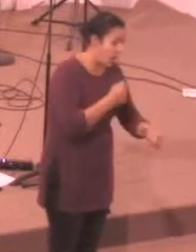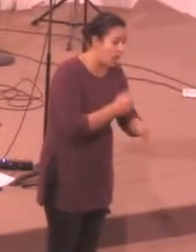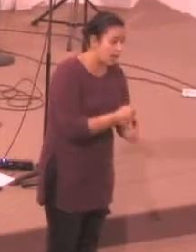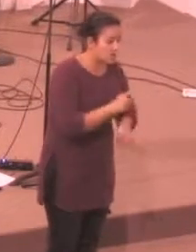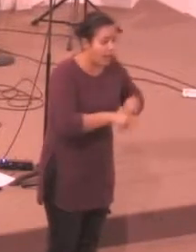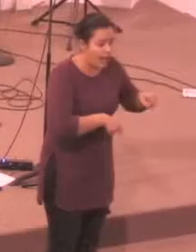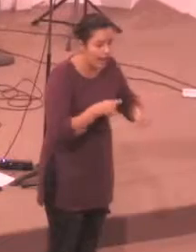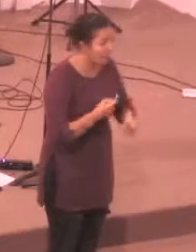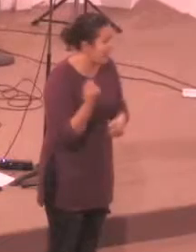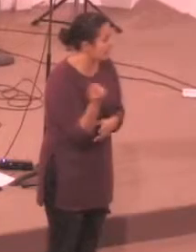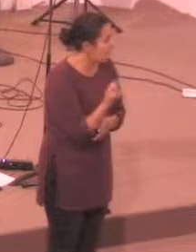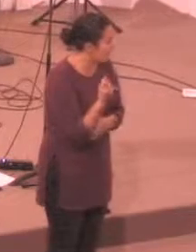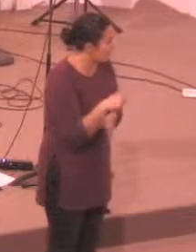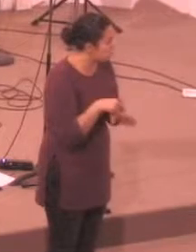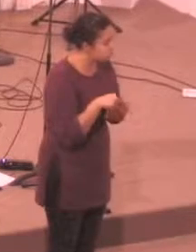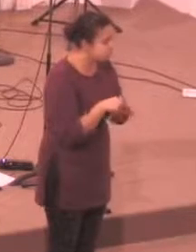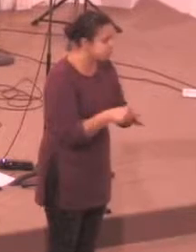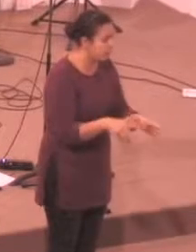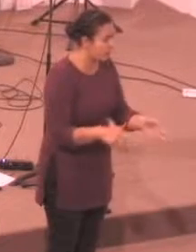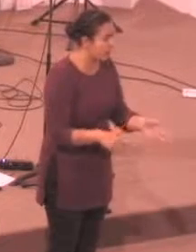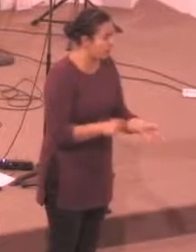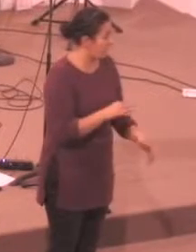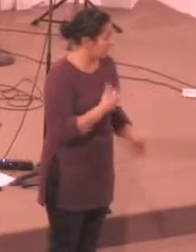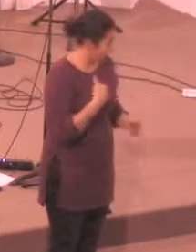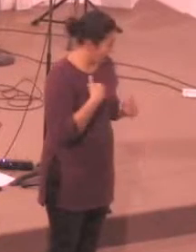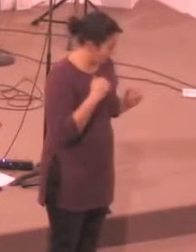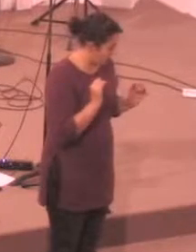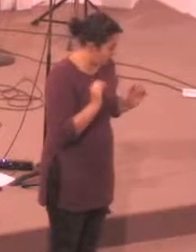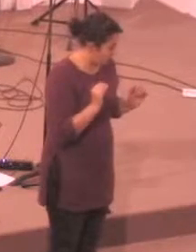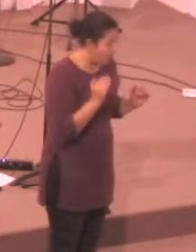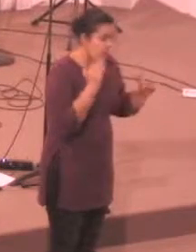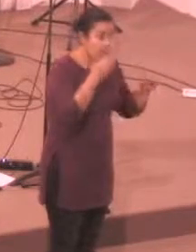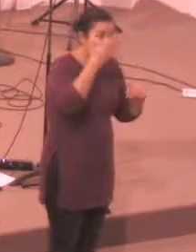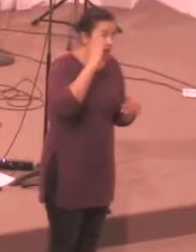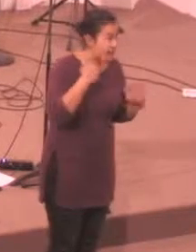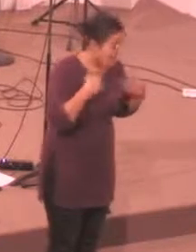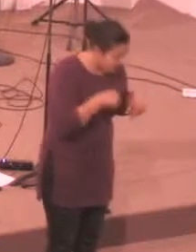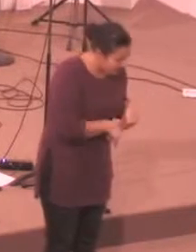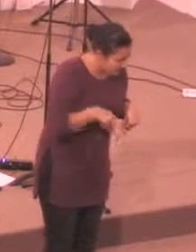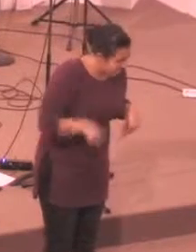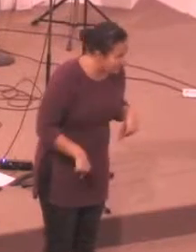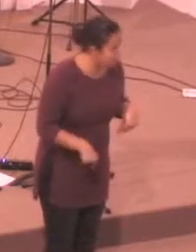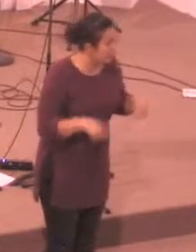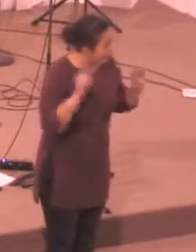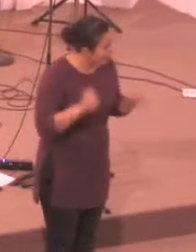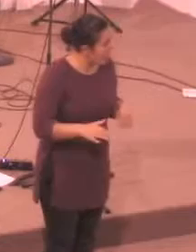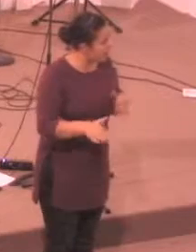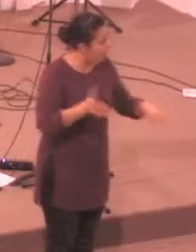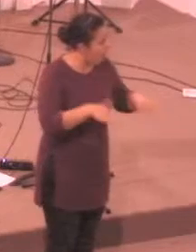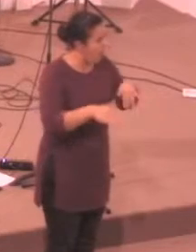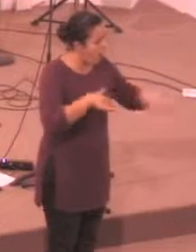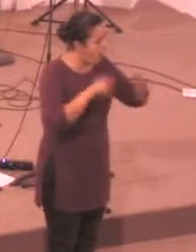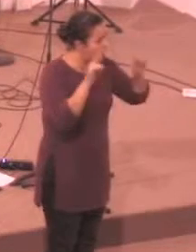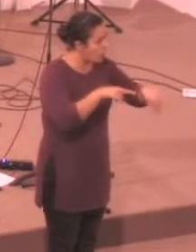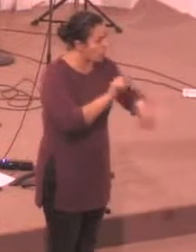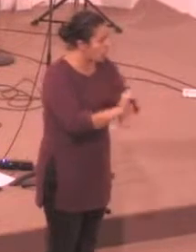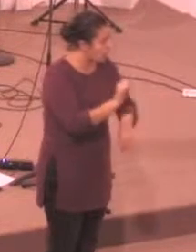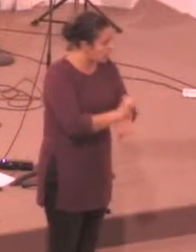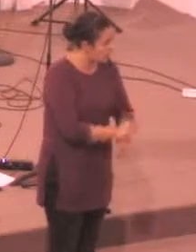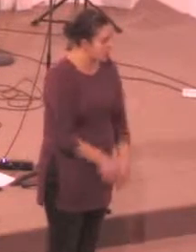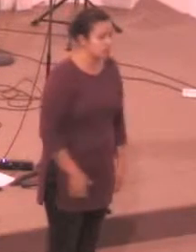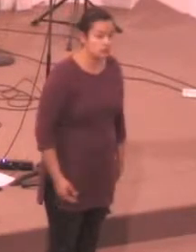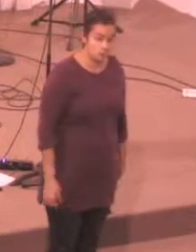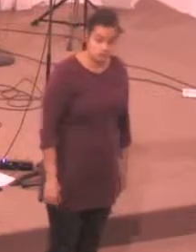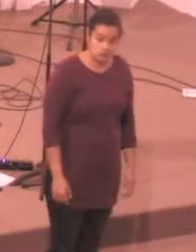whatever you're, and if you don't have that, thank God that you got feet that you can walk to work.